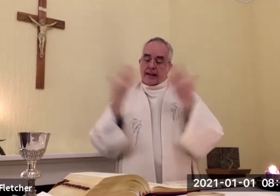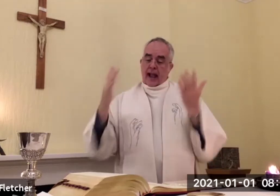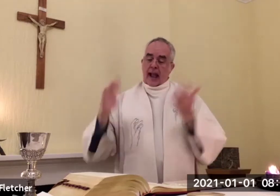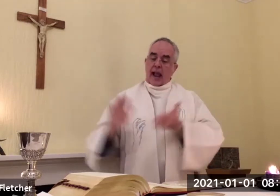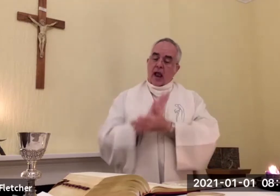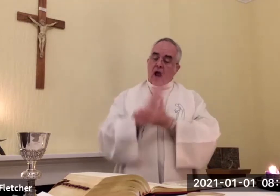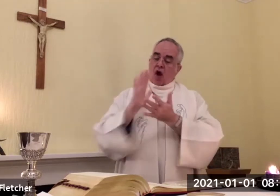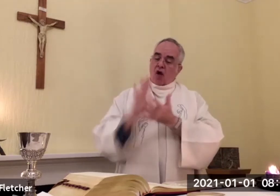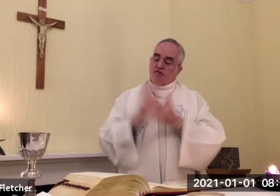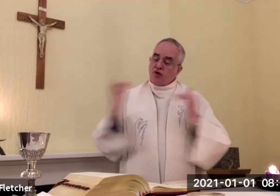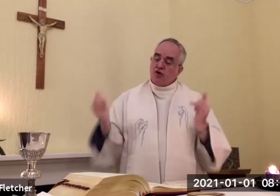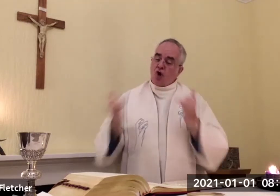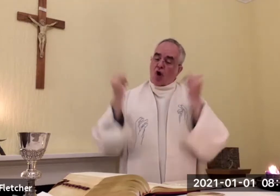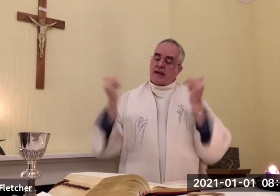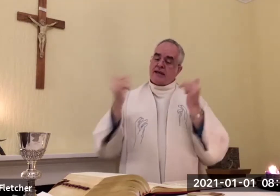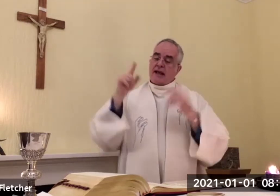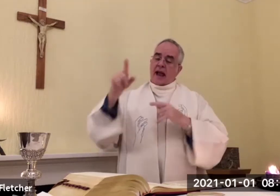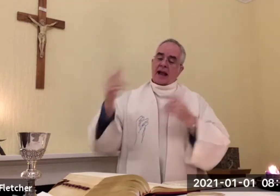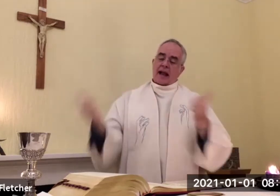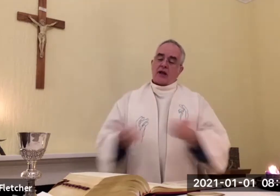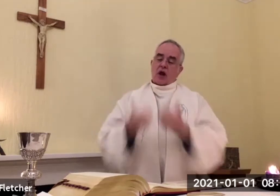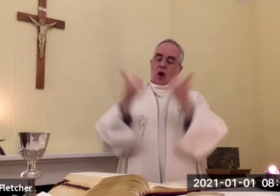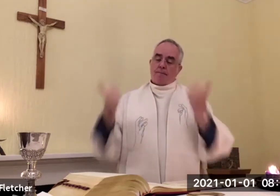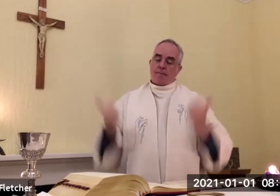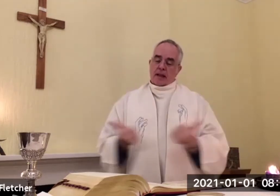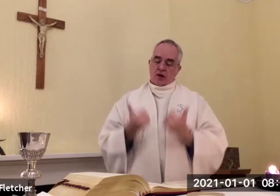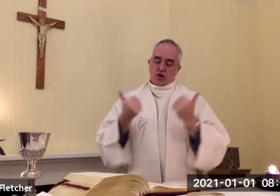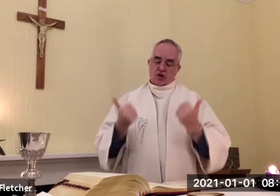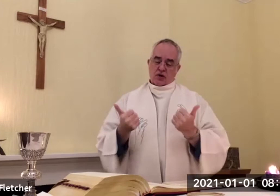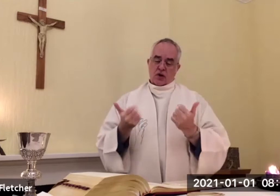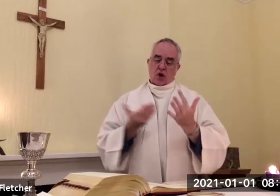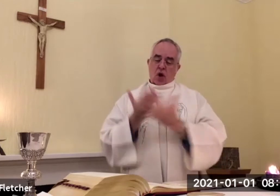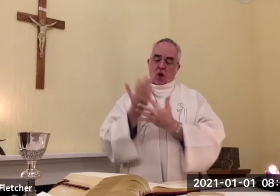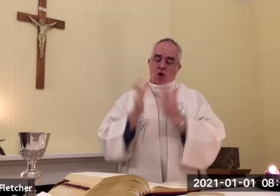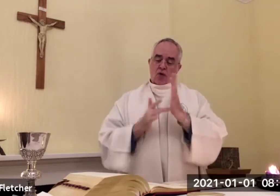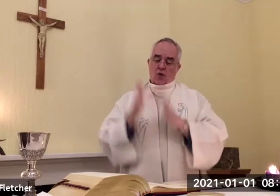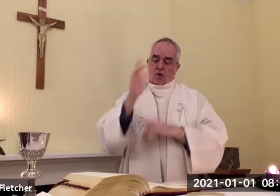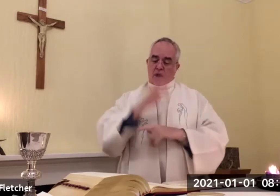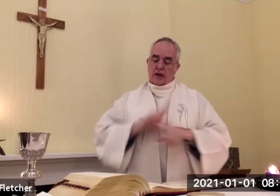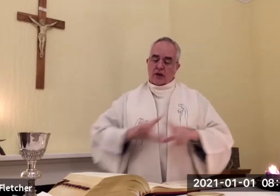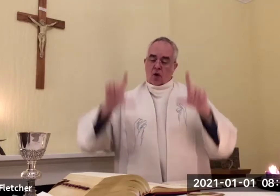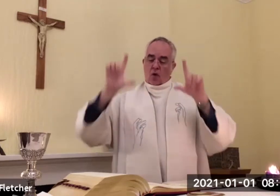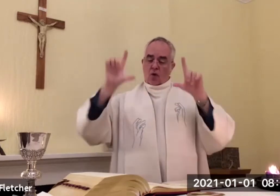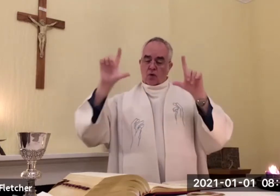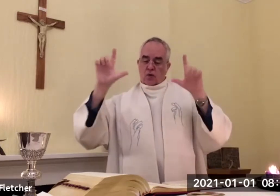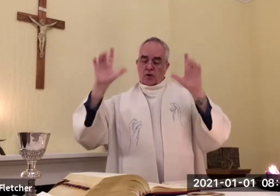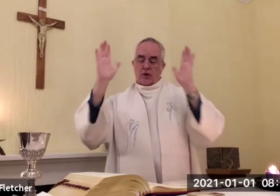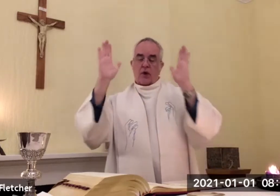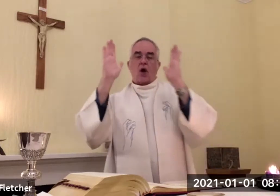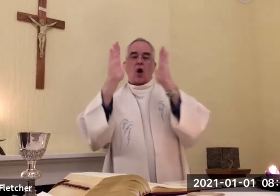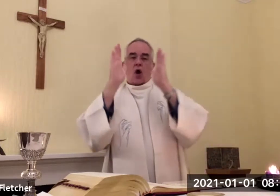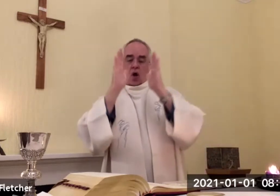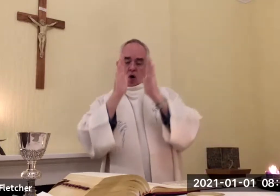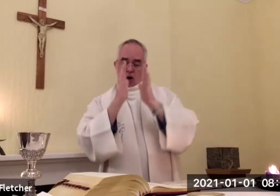day rejoice in its completion. Through Christ our Lord. Amen.